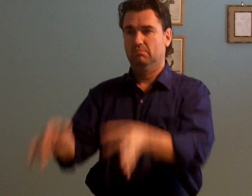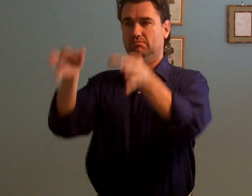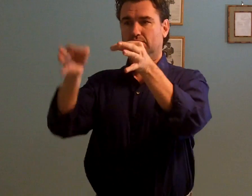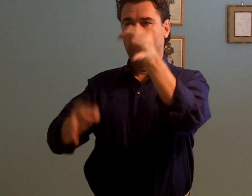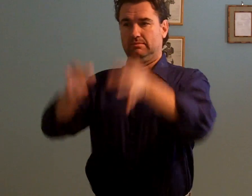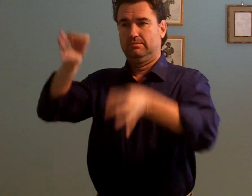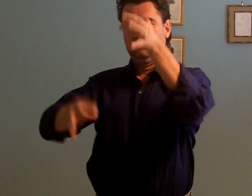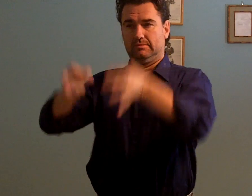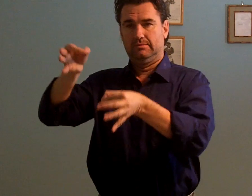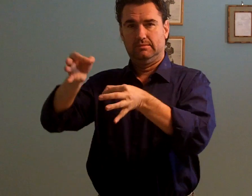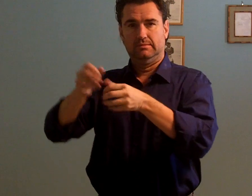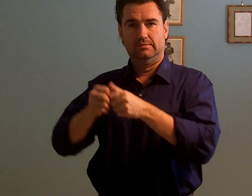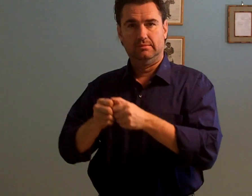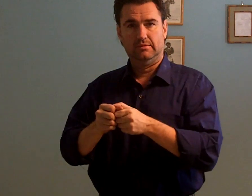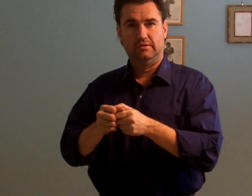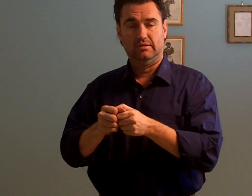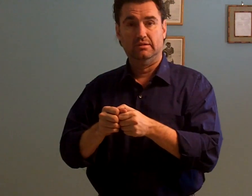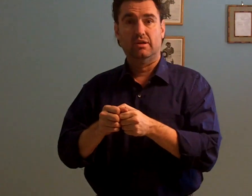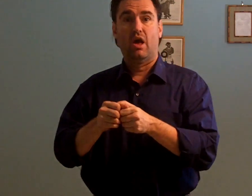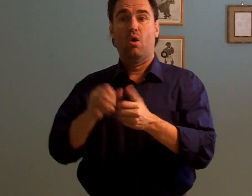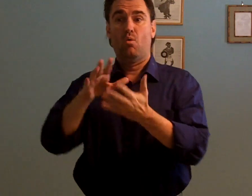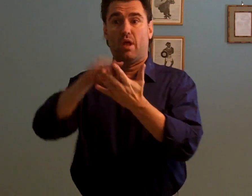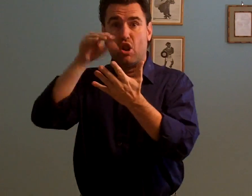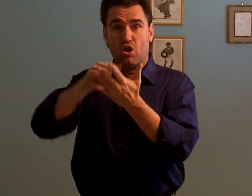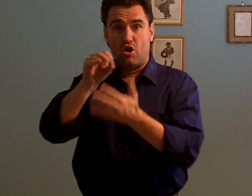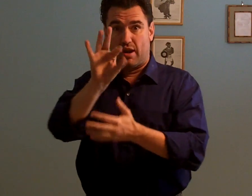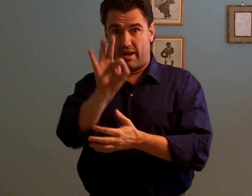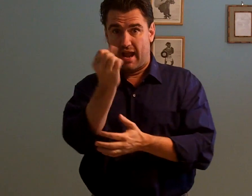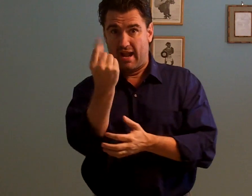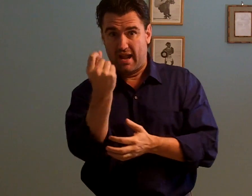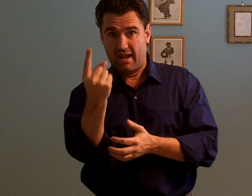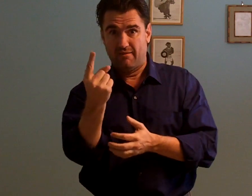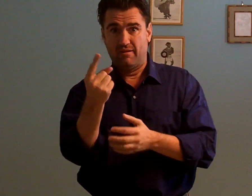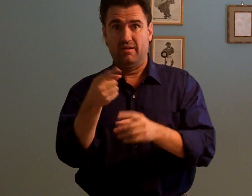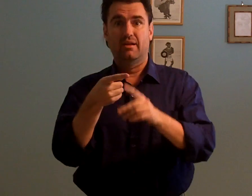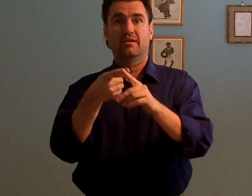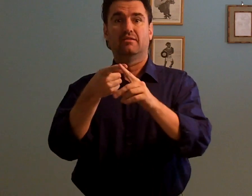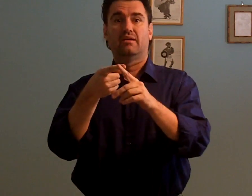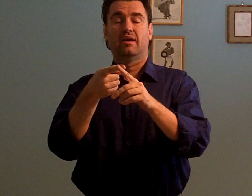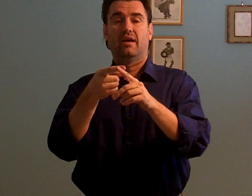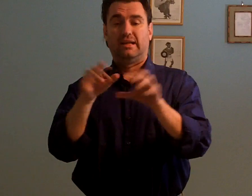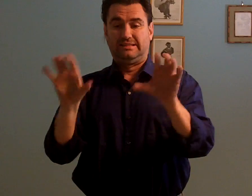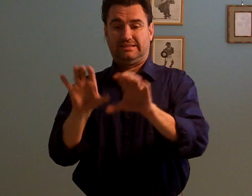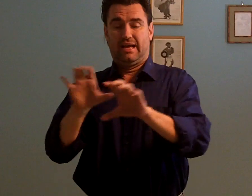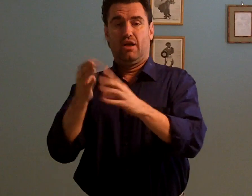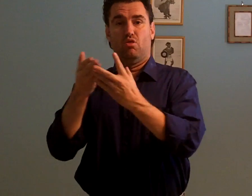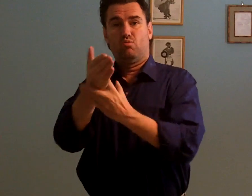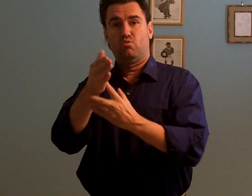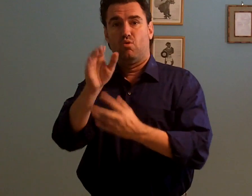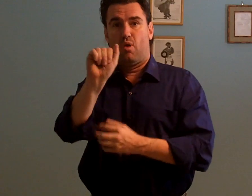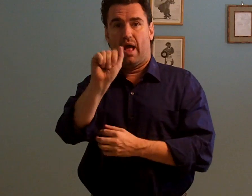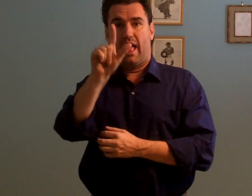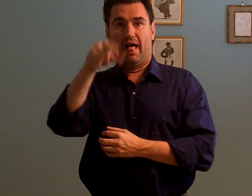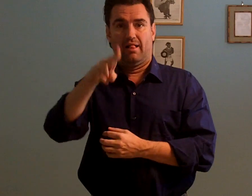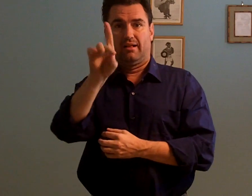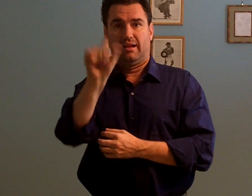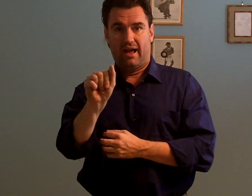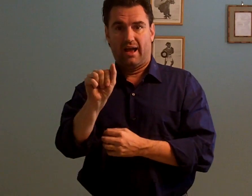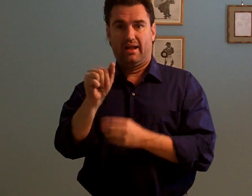that the 9/11 attacks were carried out by Al-Qaeda, an organization headed by Osama Bin Laden, which had openly declared war on the